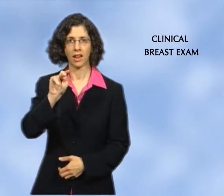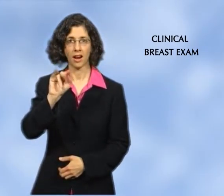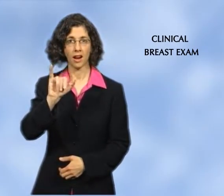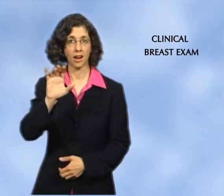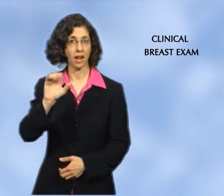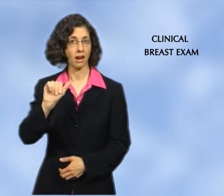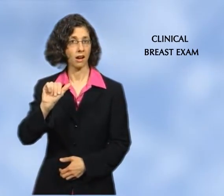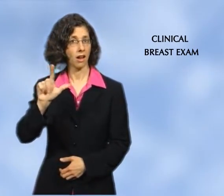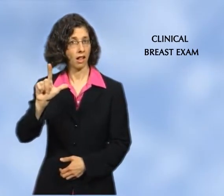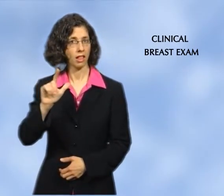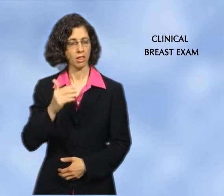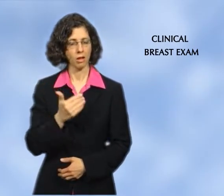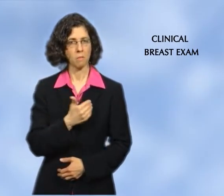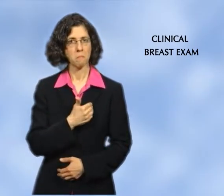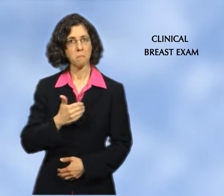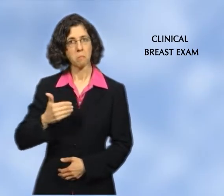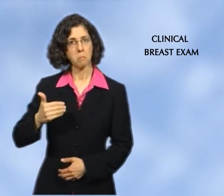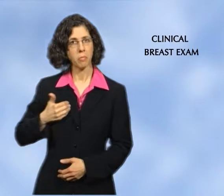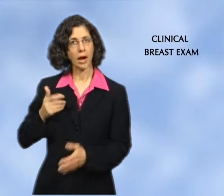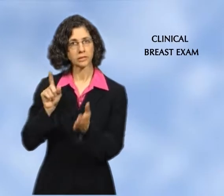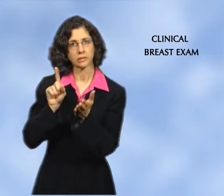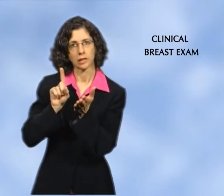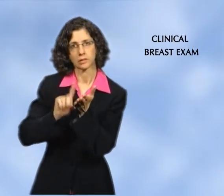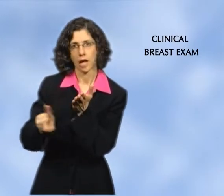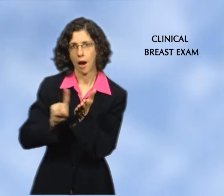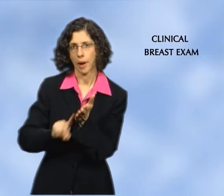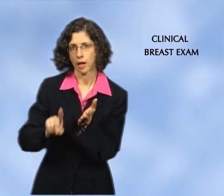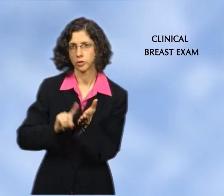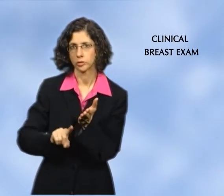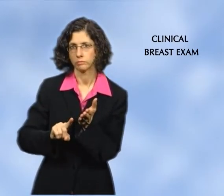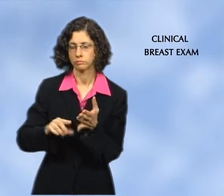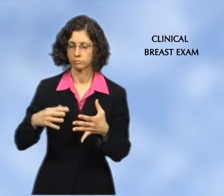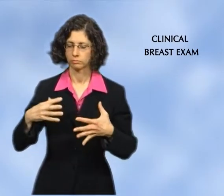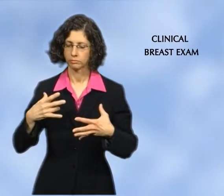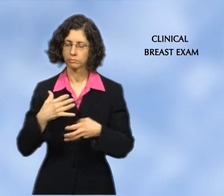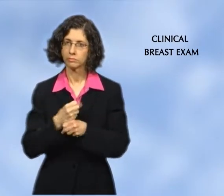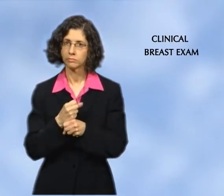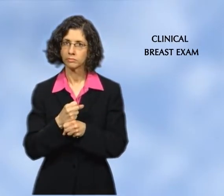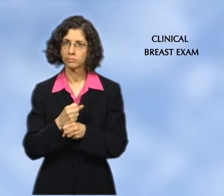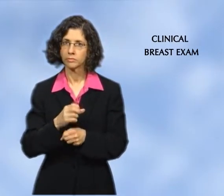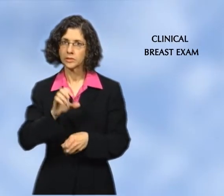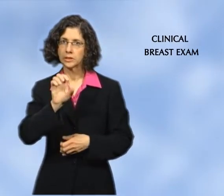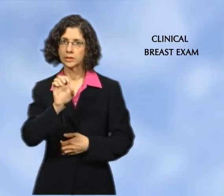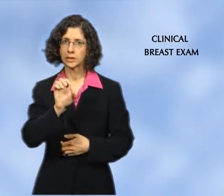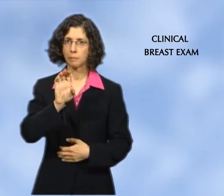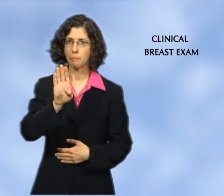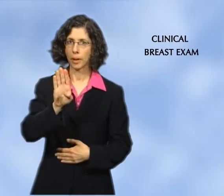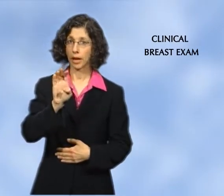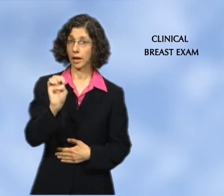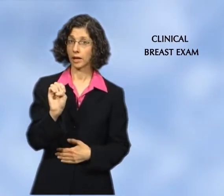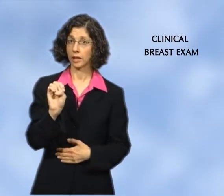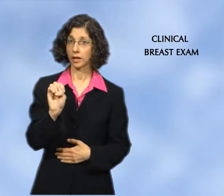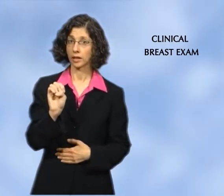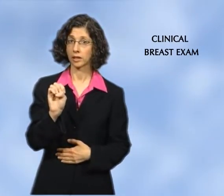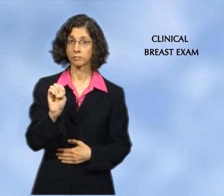a yearly clinical breast examination, or